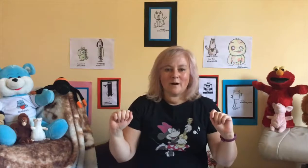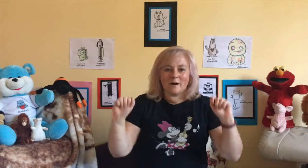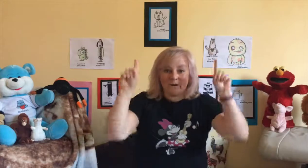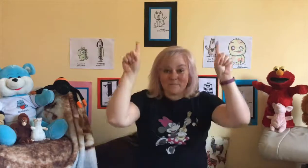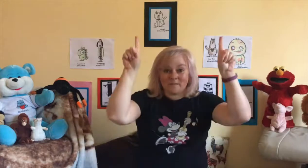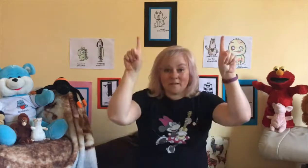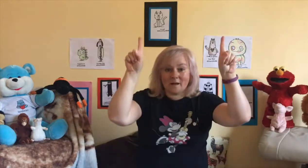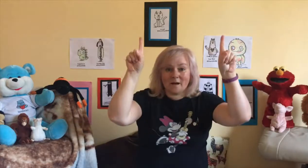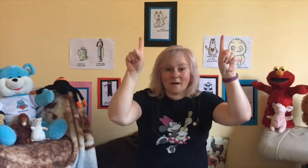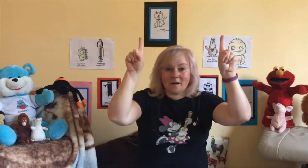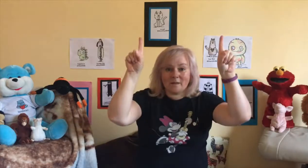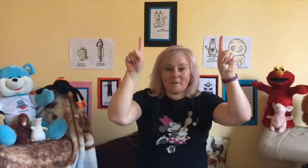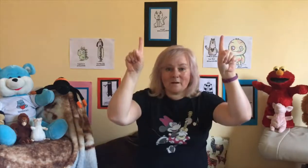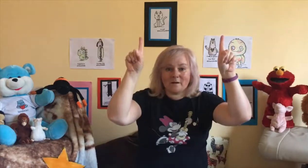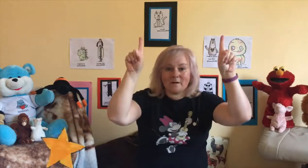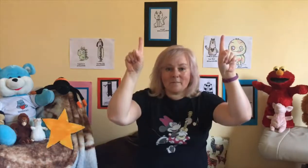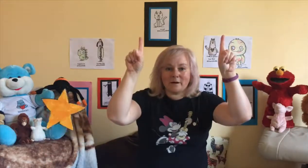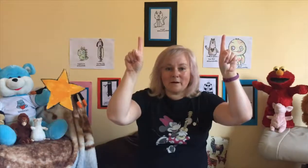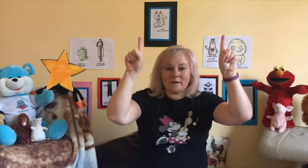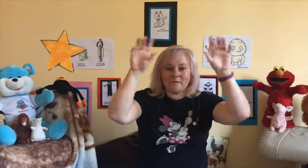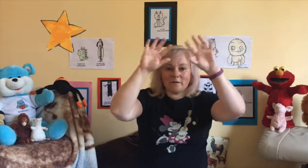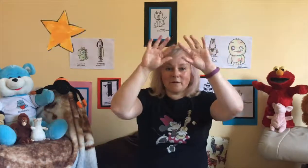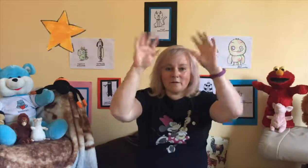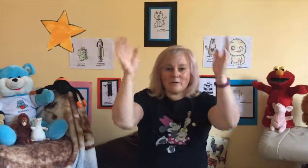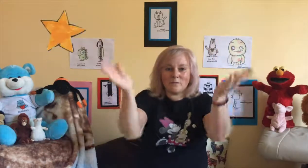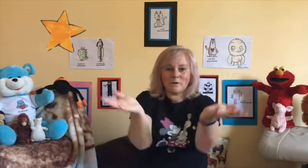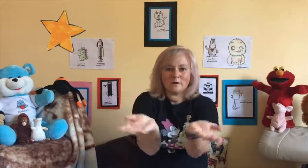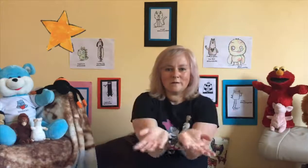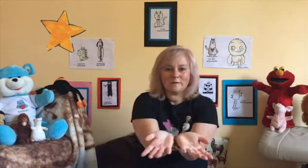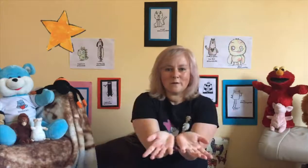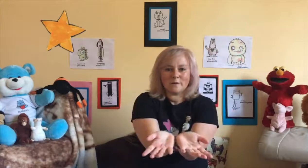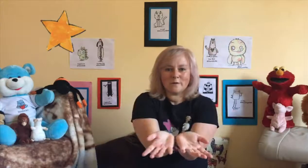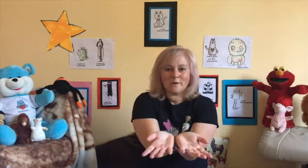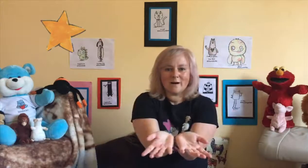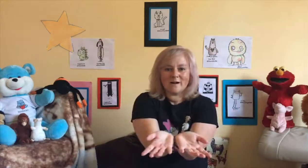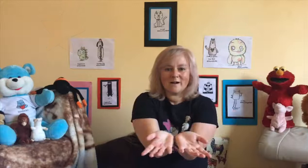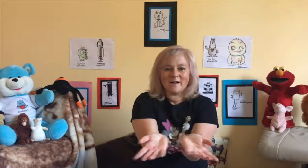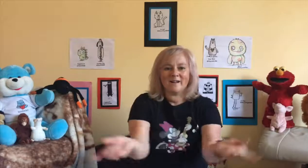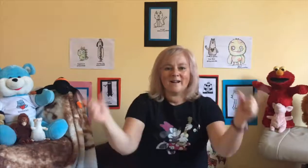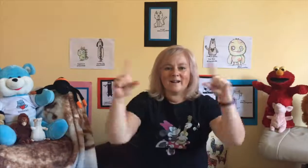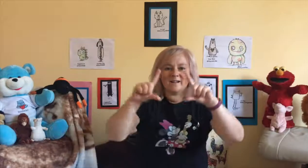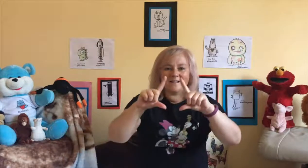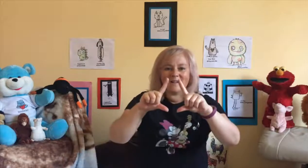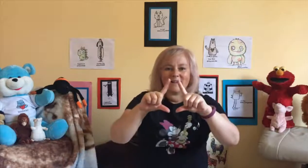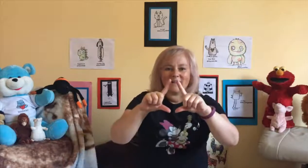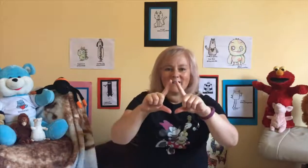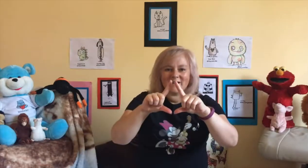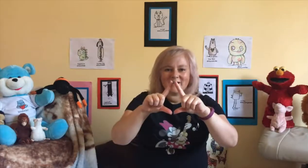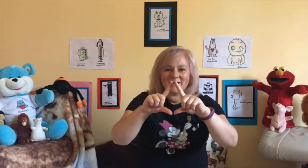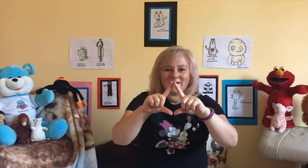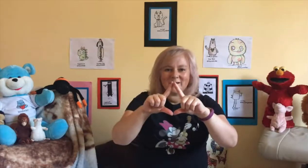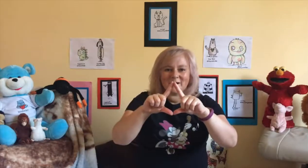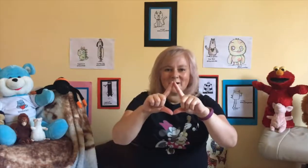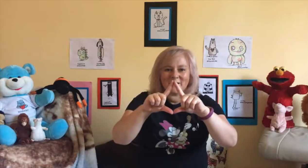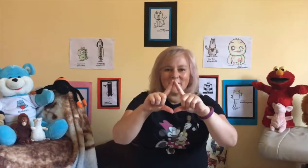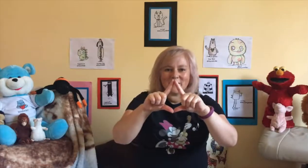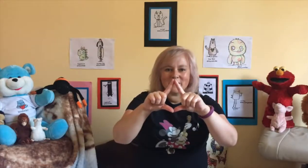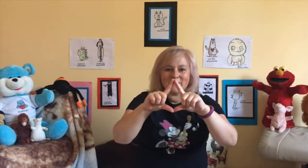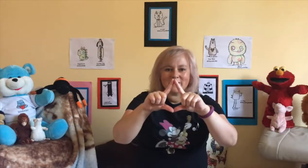are. Up above the world so high, like a diamond